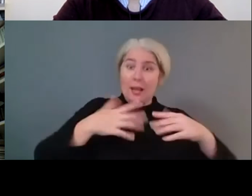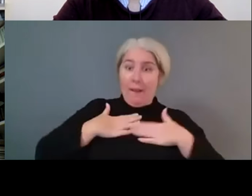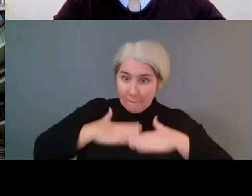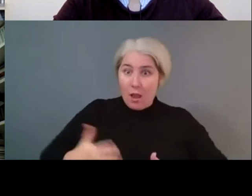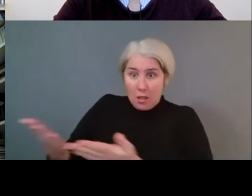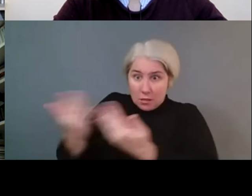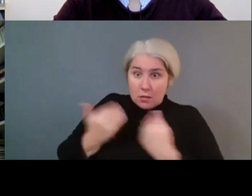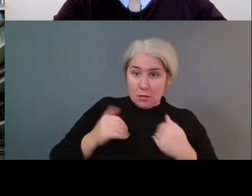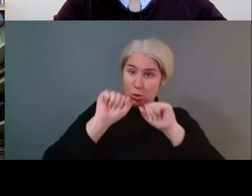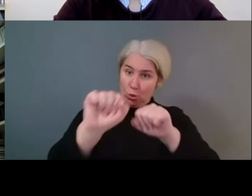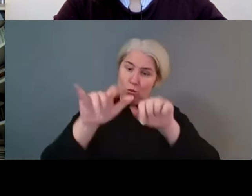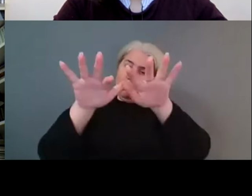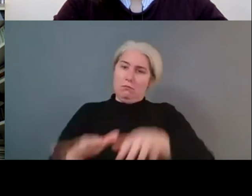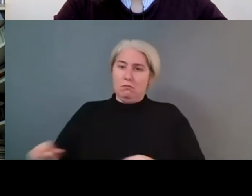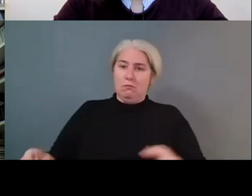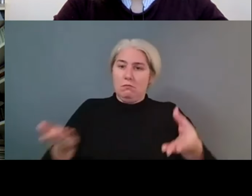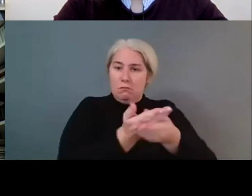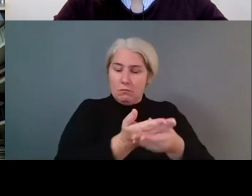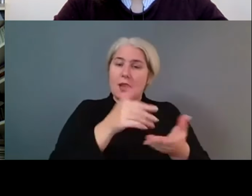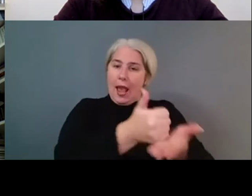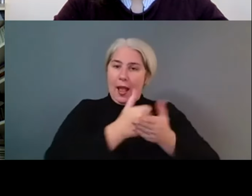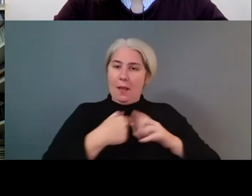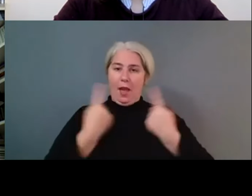will be included in the consideration. Thank you.